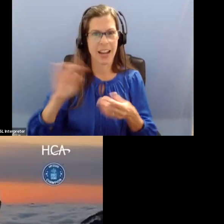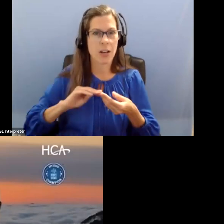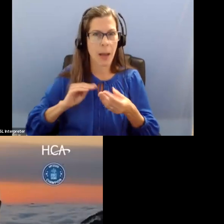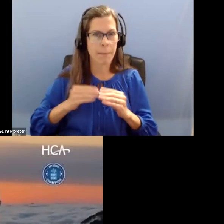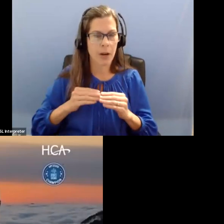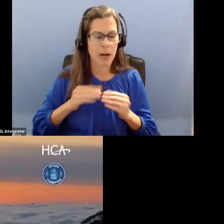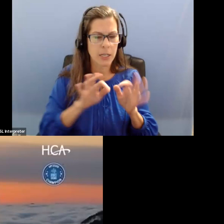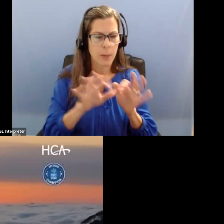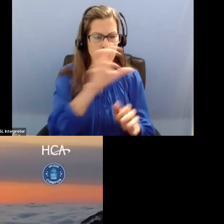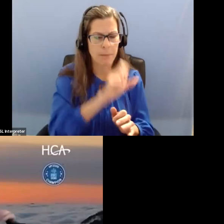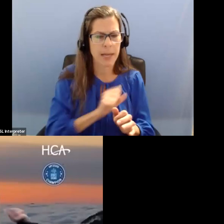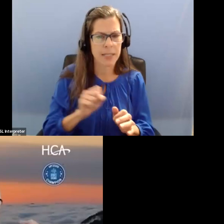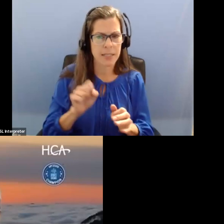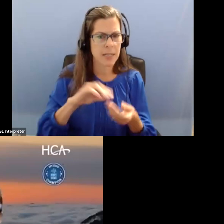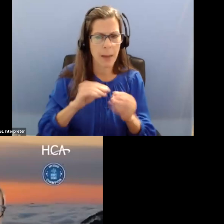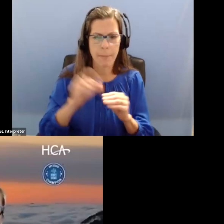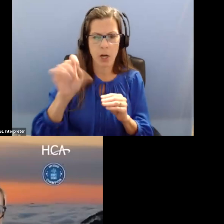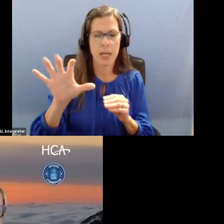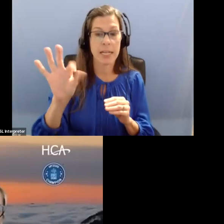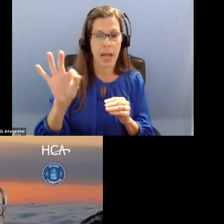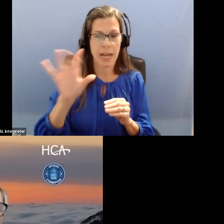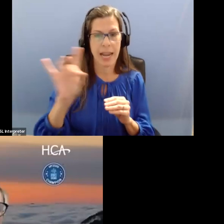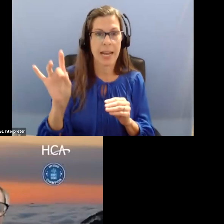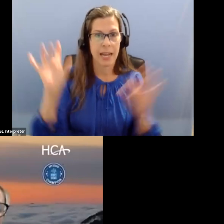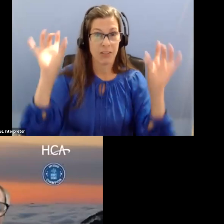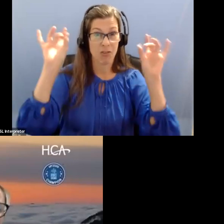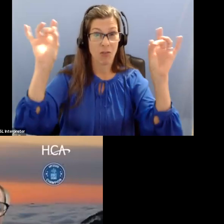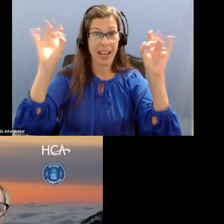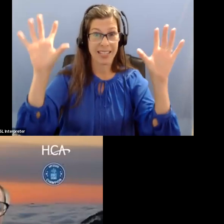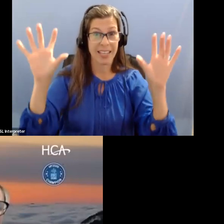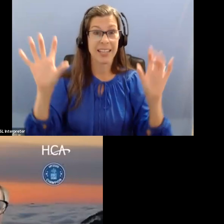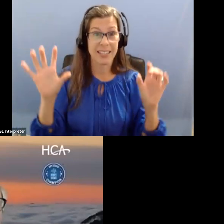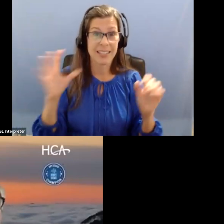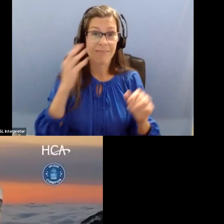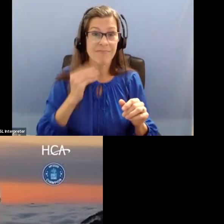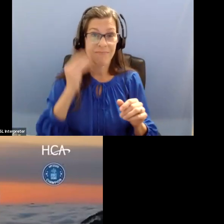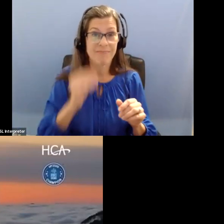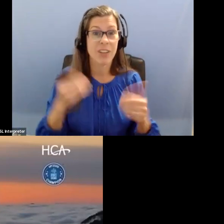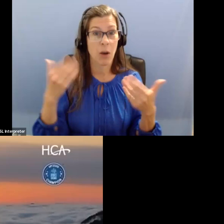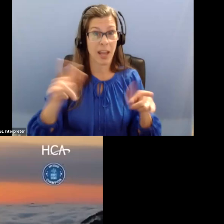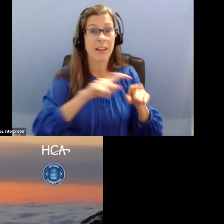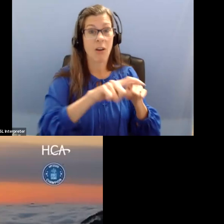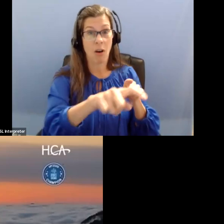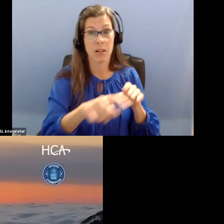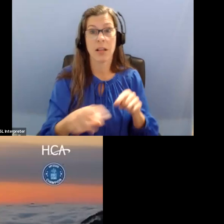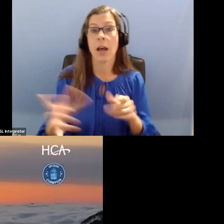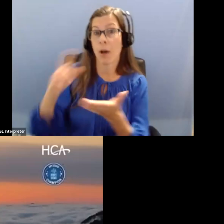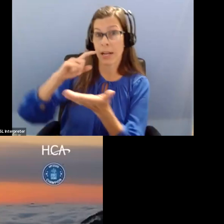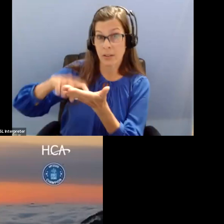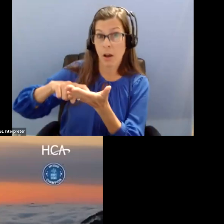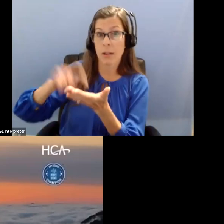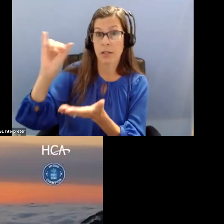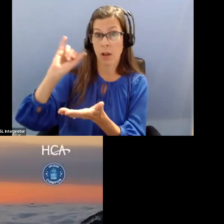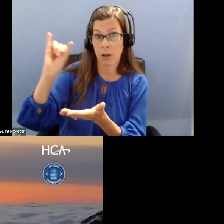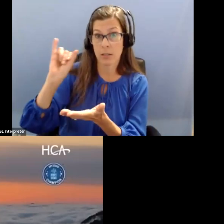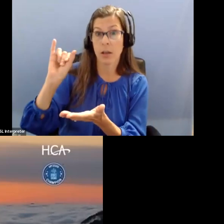Part of that is also going to be, I'm taking a lot of time, I'm sorry, Jamie, but I hope it's useful and meaningful to folks, is to also acknowledge when I have an opportunity